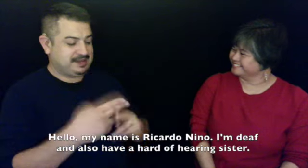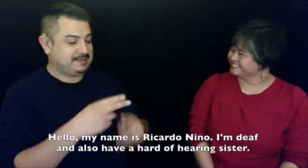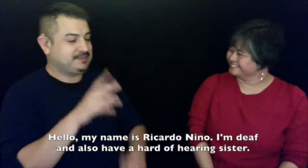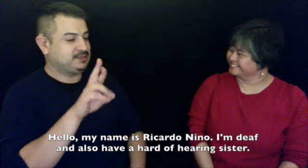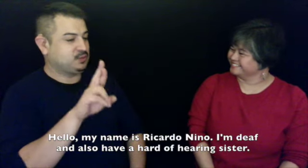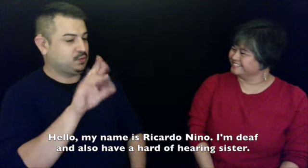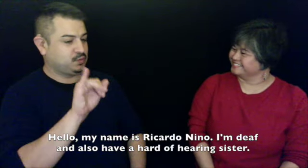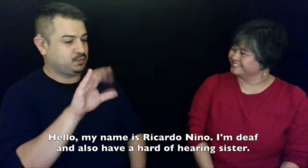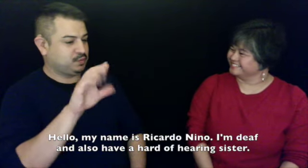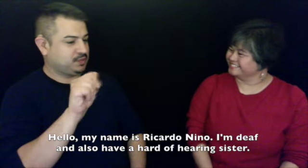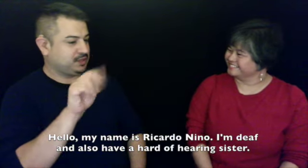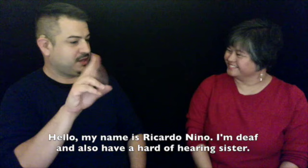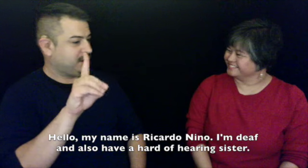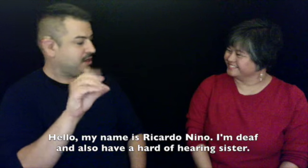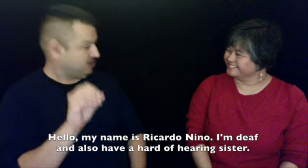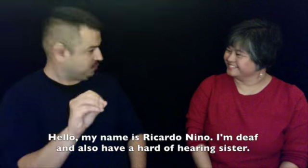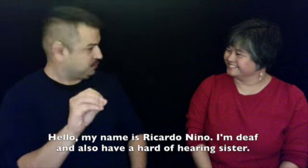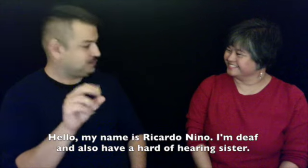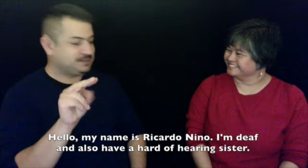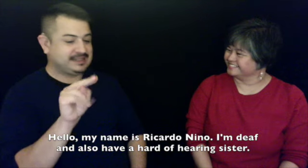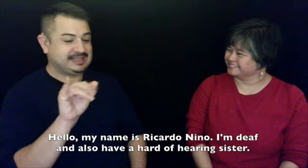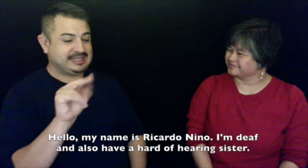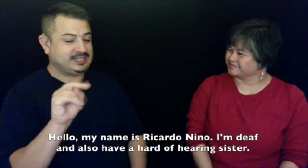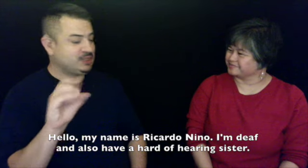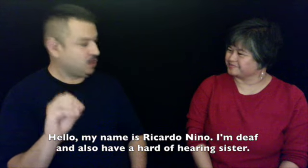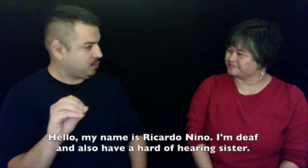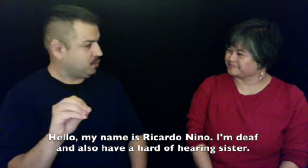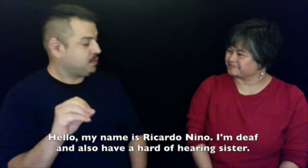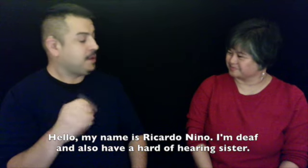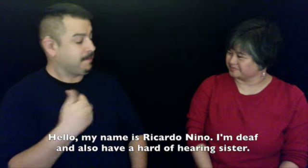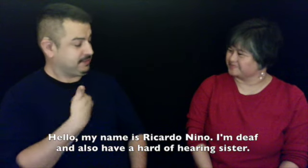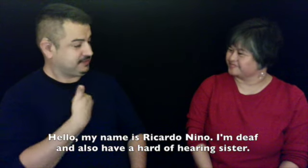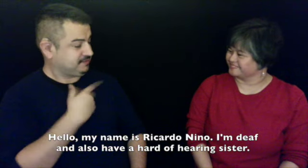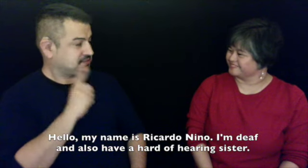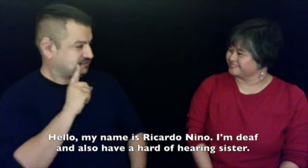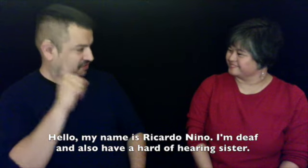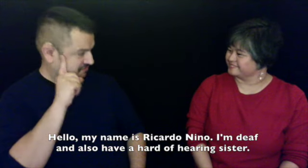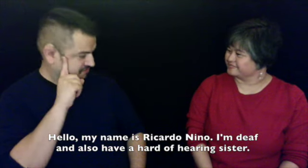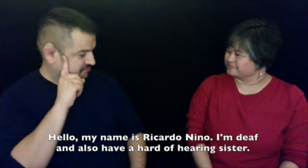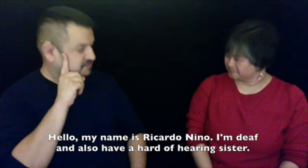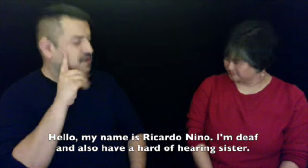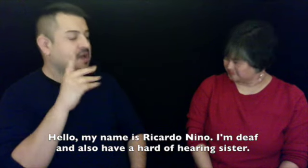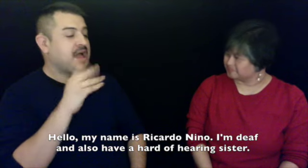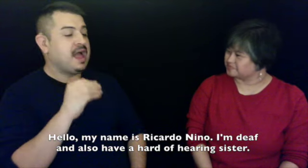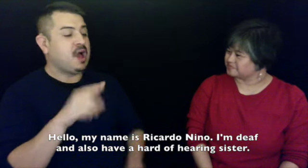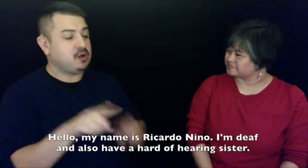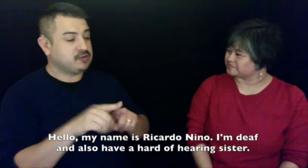Hello, my name is Ricardo Nino. I am deaf and also have a hard of hearing sister.